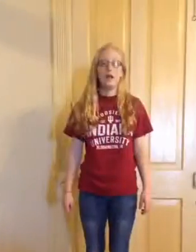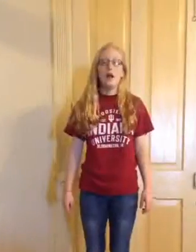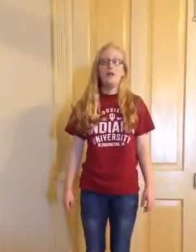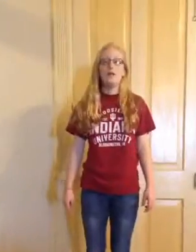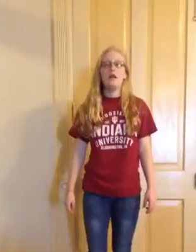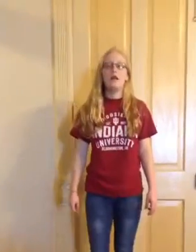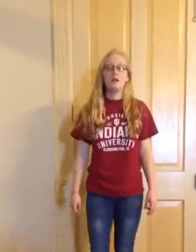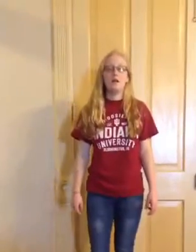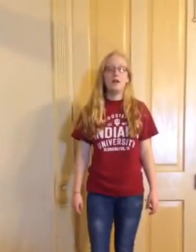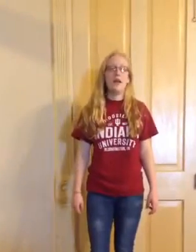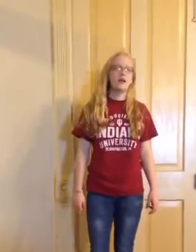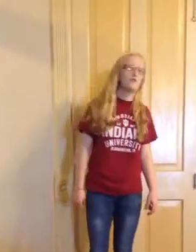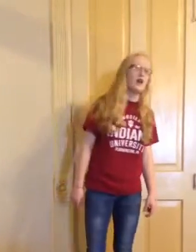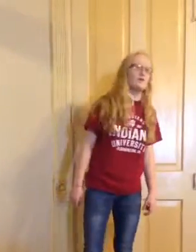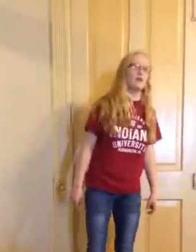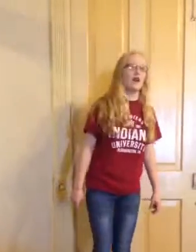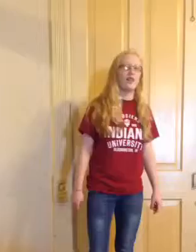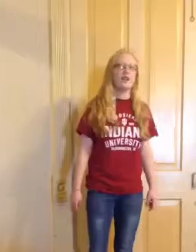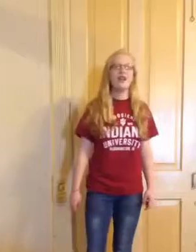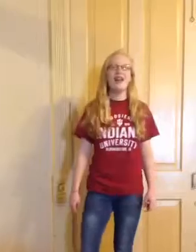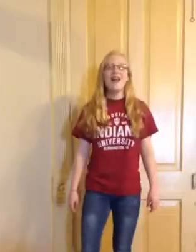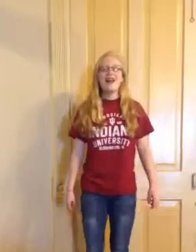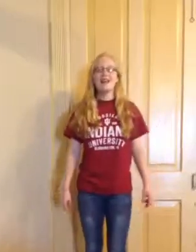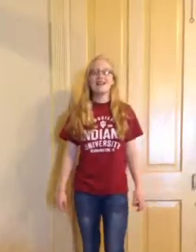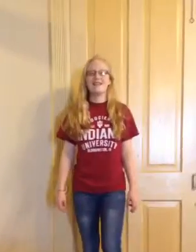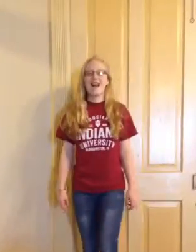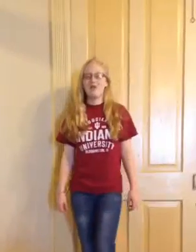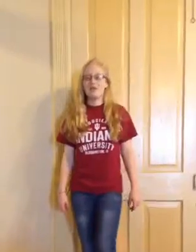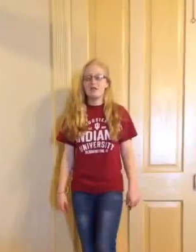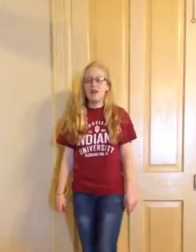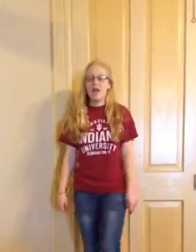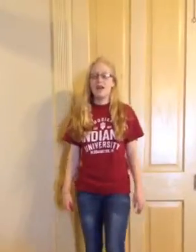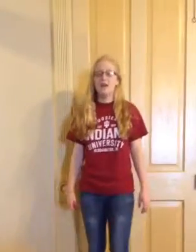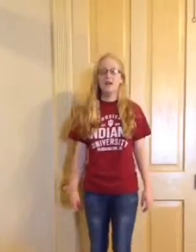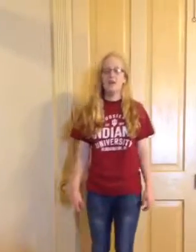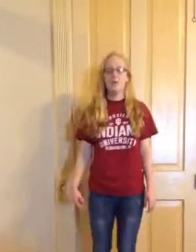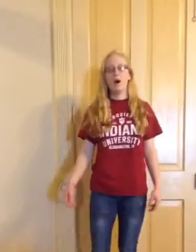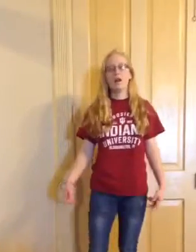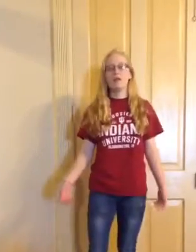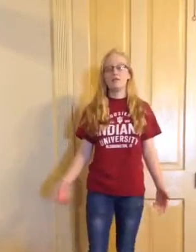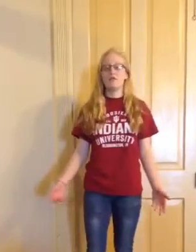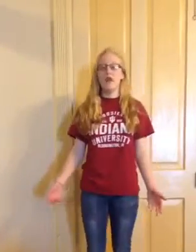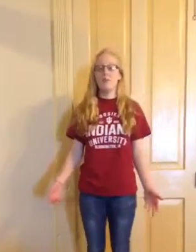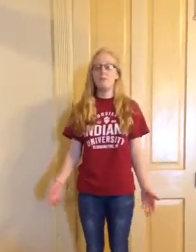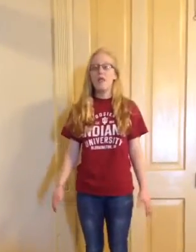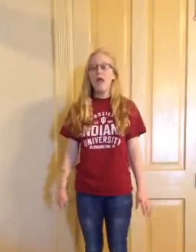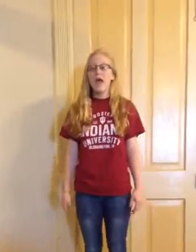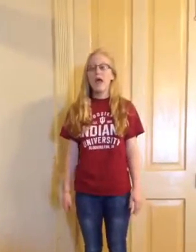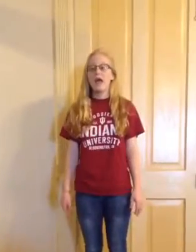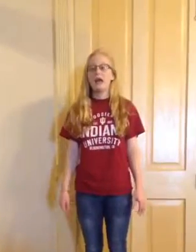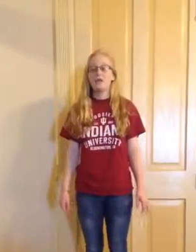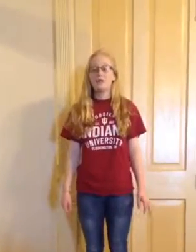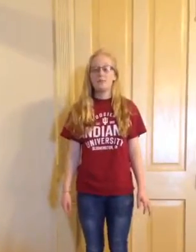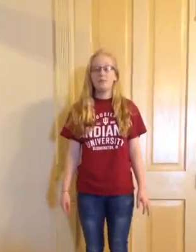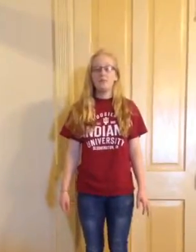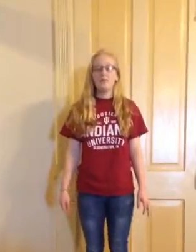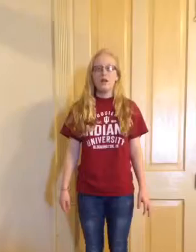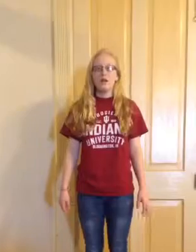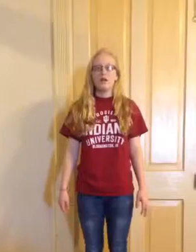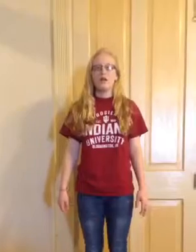Elizabeth. The next phrase we're going to learn is how to say, what is your name? And